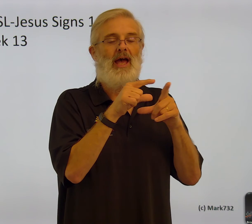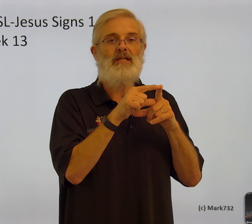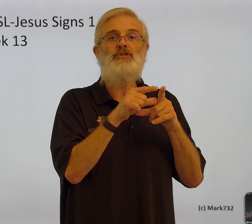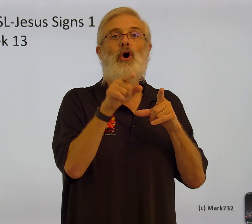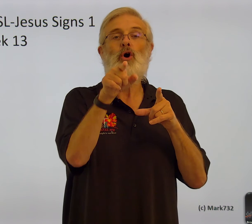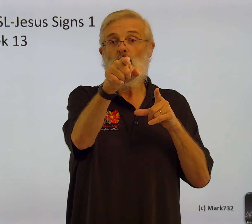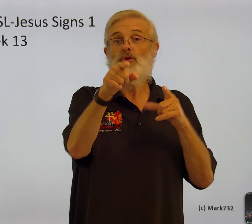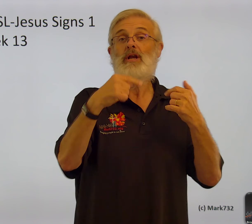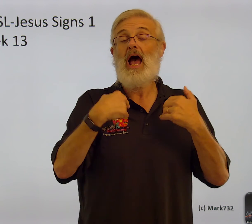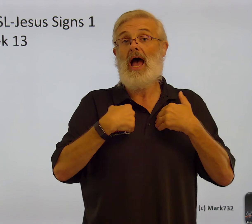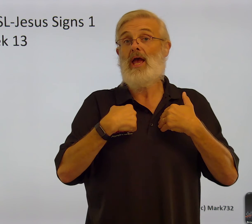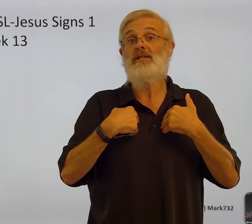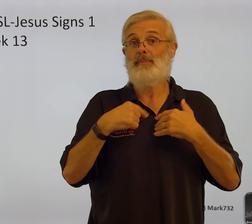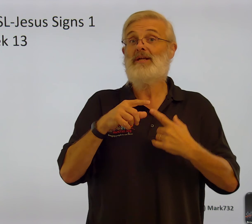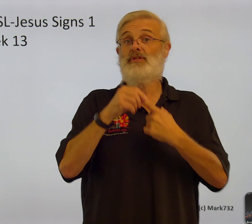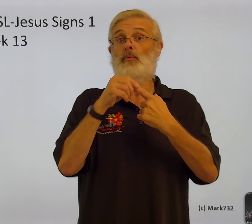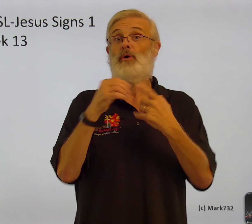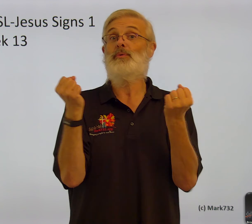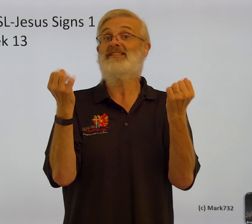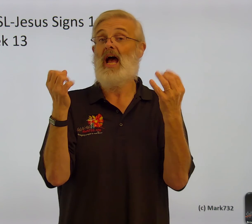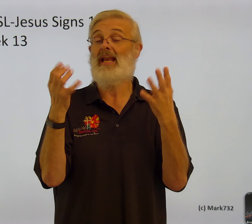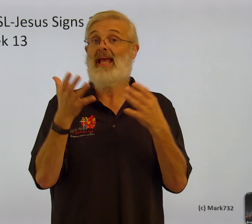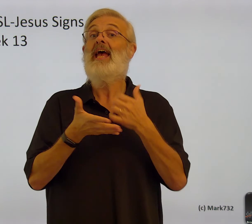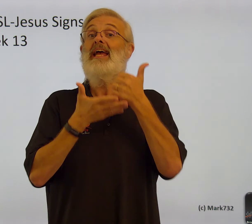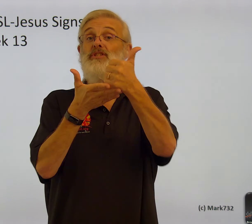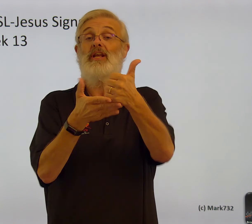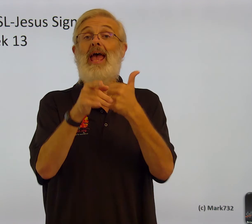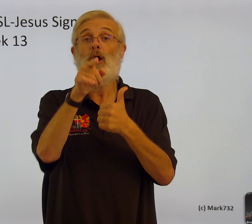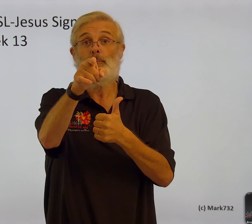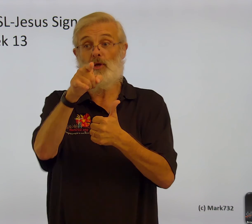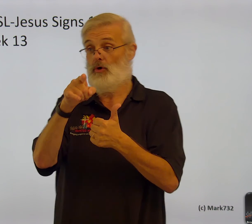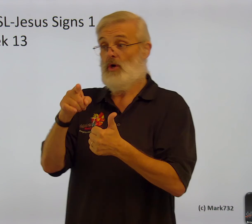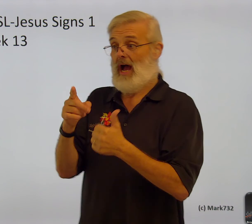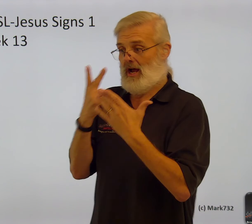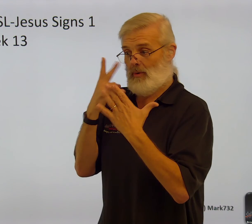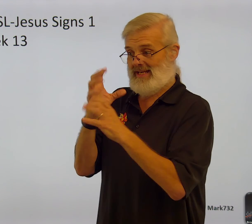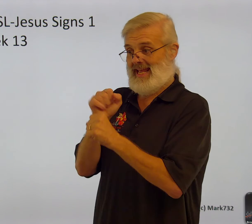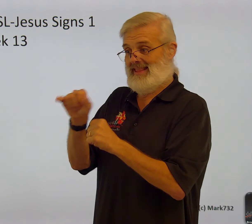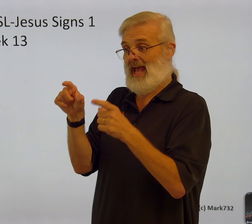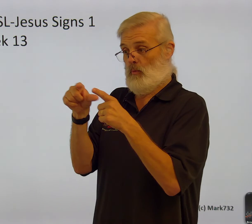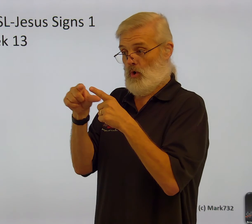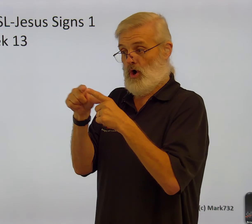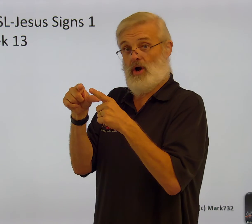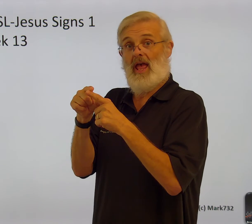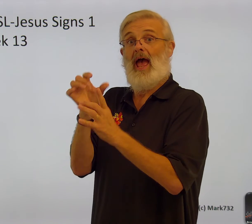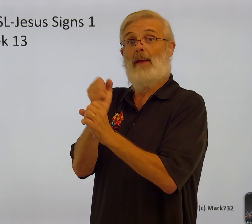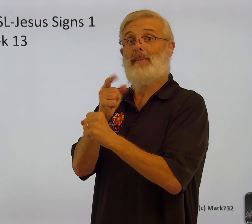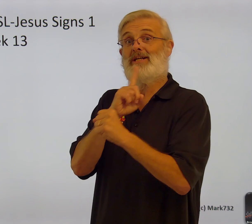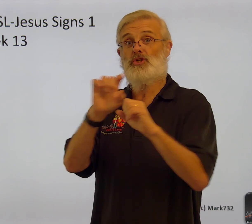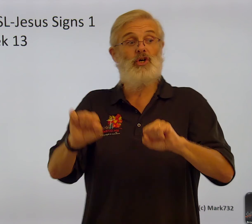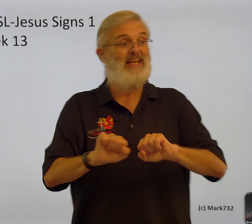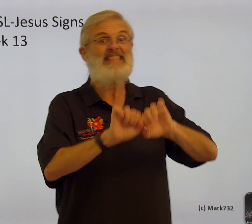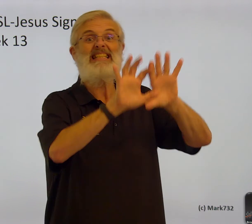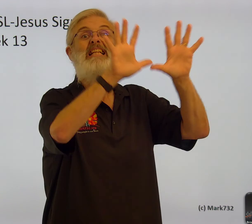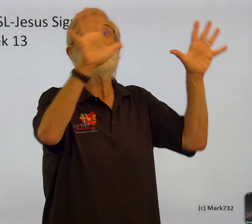so you and i especially when we're signing it's gonna help you how do i take that word and make sure it's clear